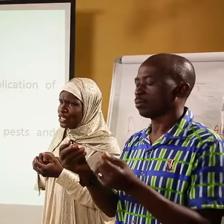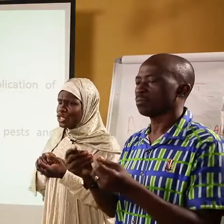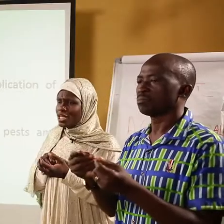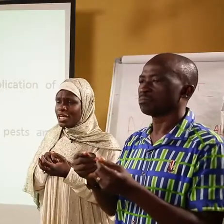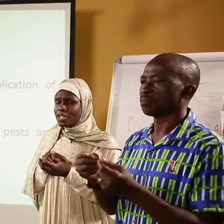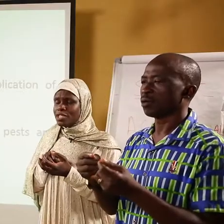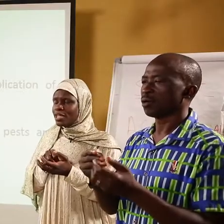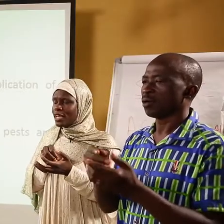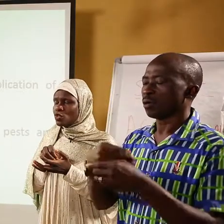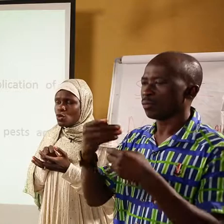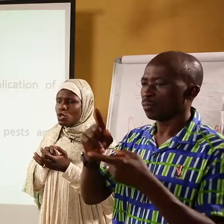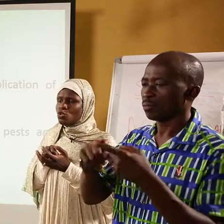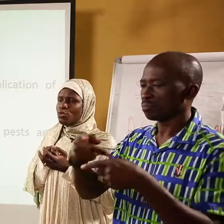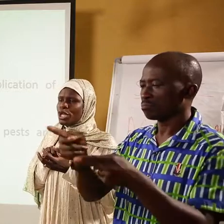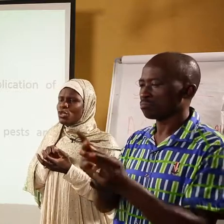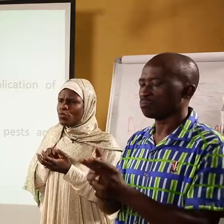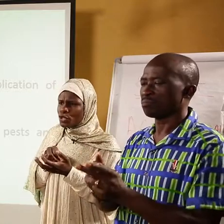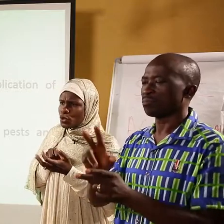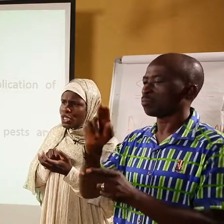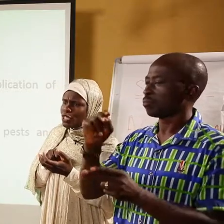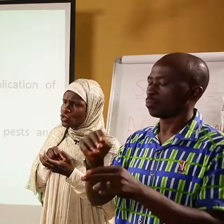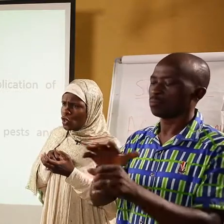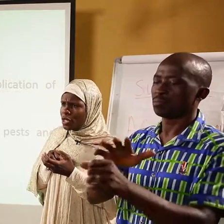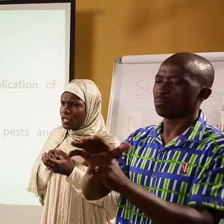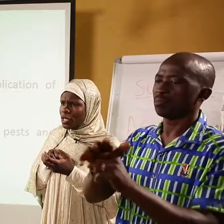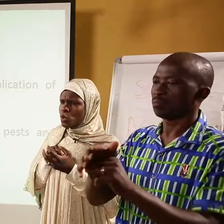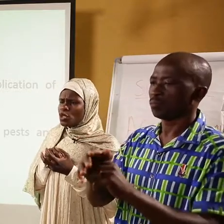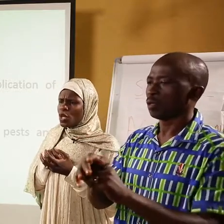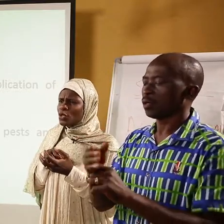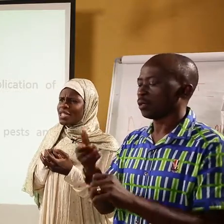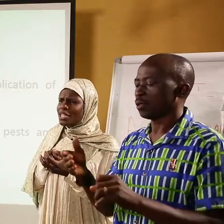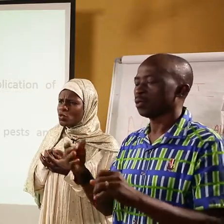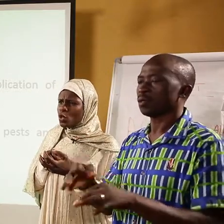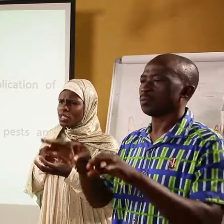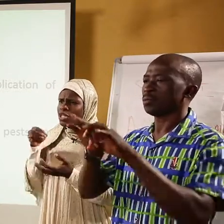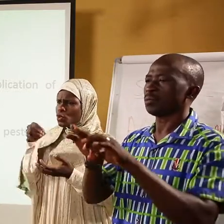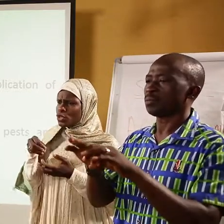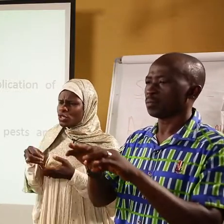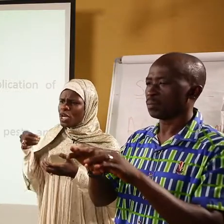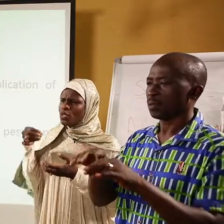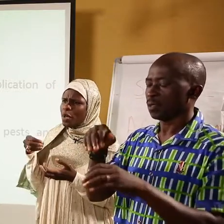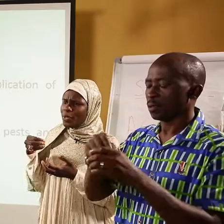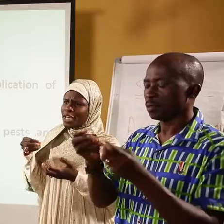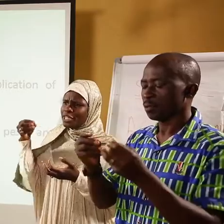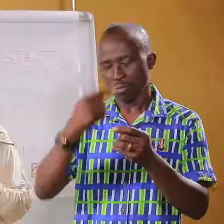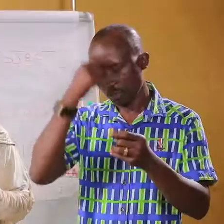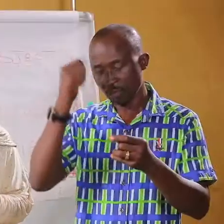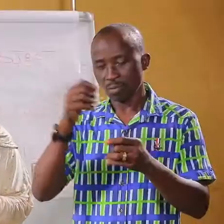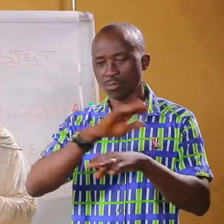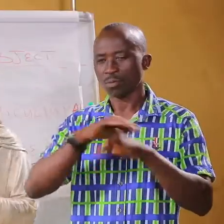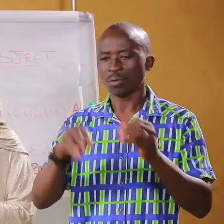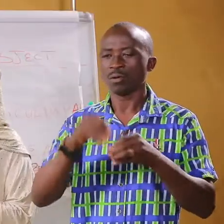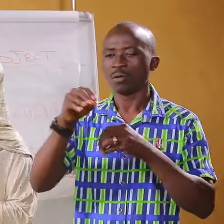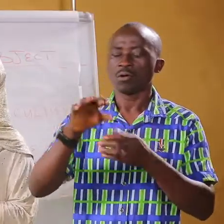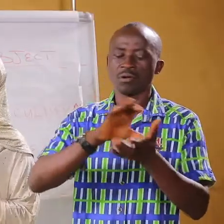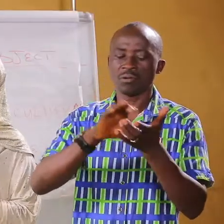certain stage that there is not going to be enough nutrient in the soil because you are not adding nutrient, you are not applying